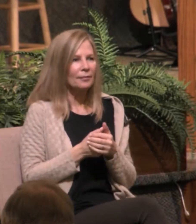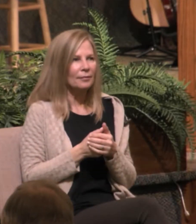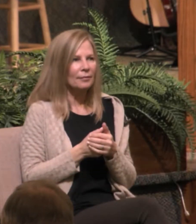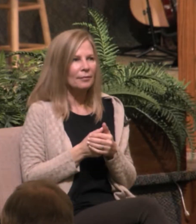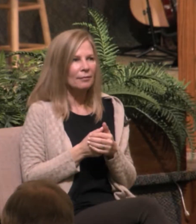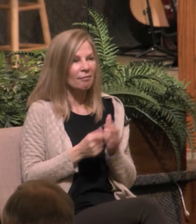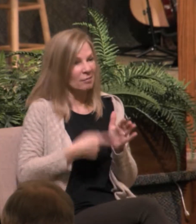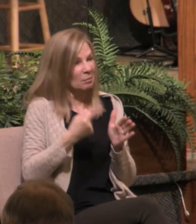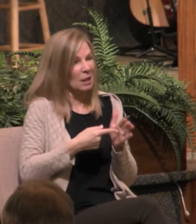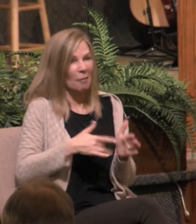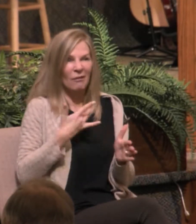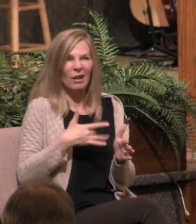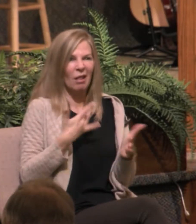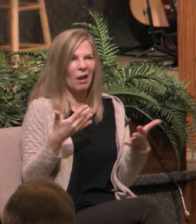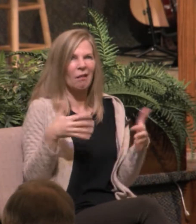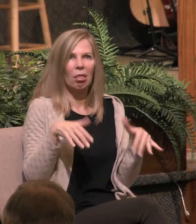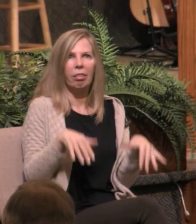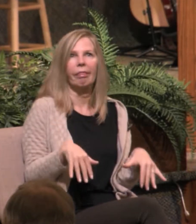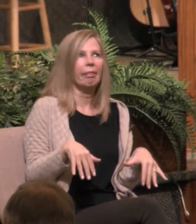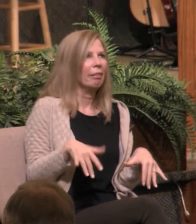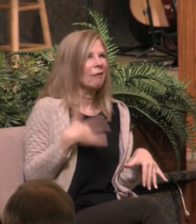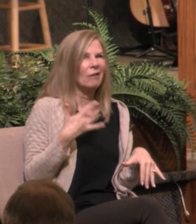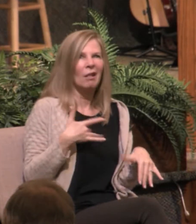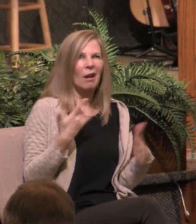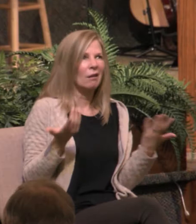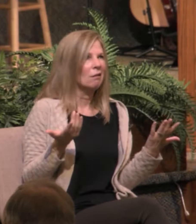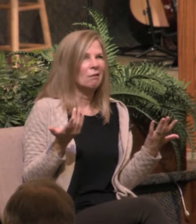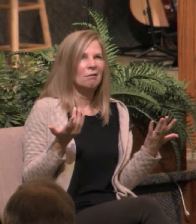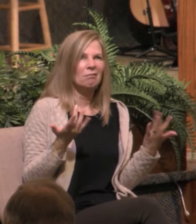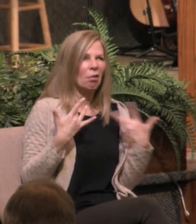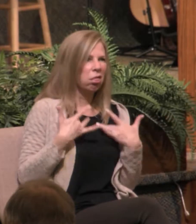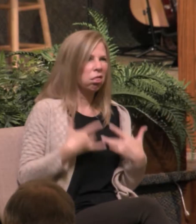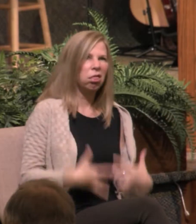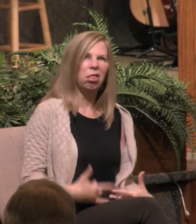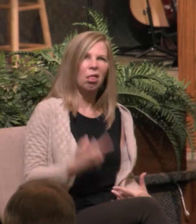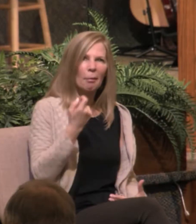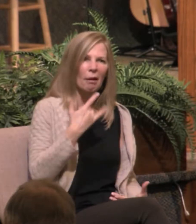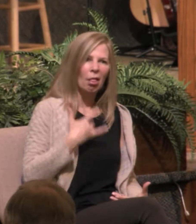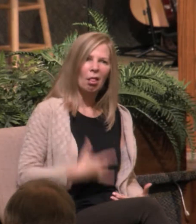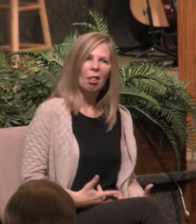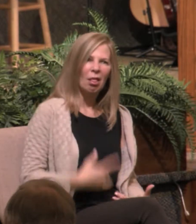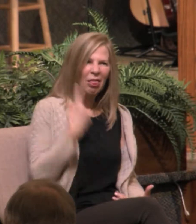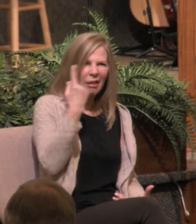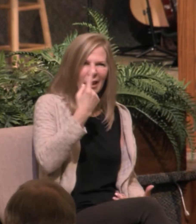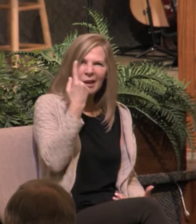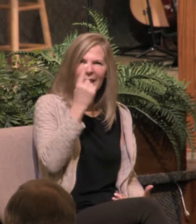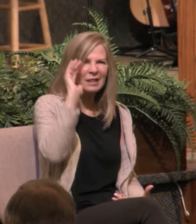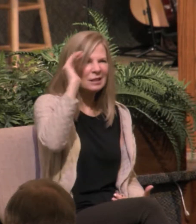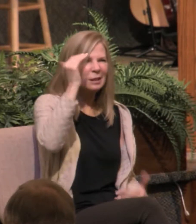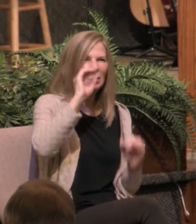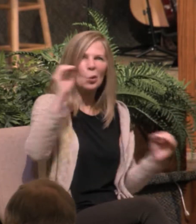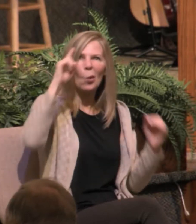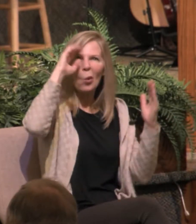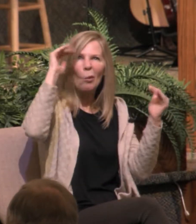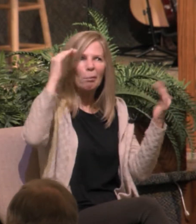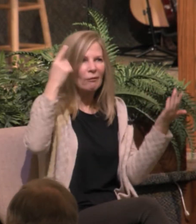At times, it can feel hopeless. At times, even believers can lapse into depression, thinking it seems hopeless.